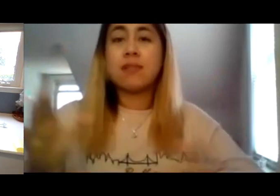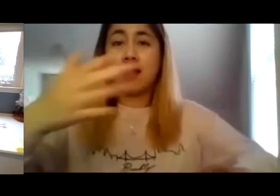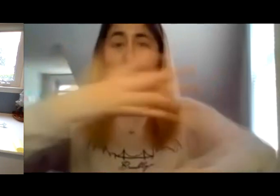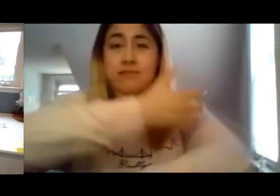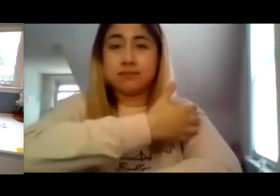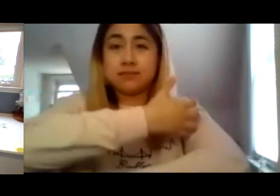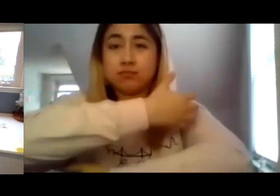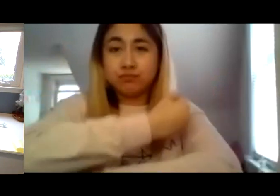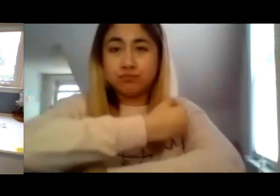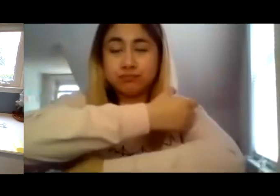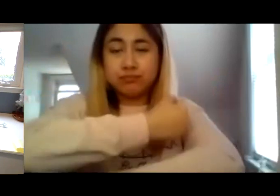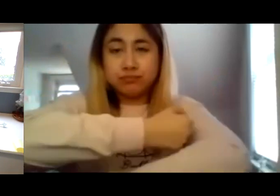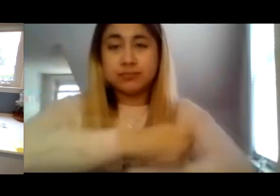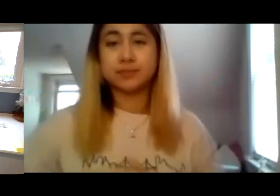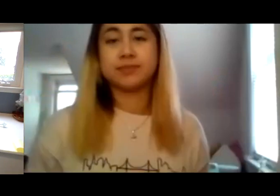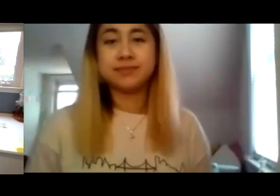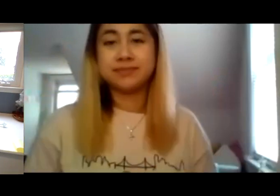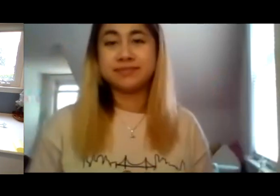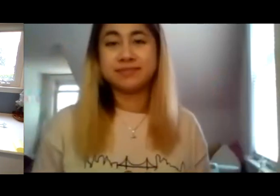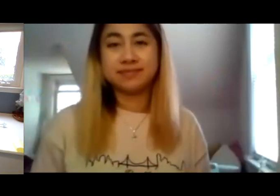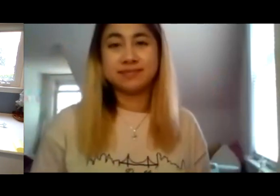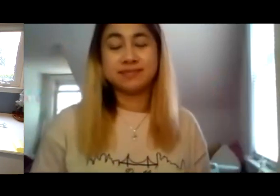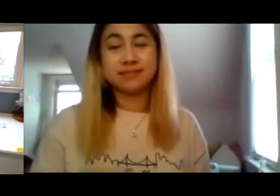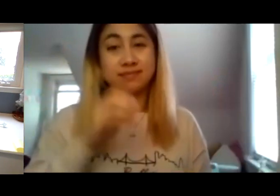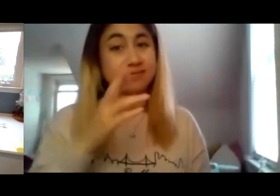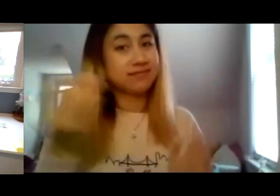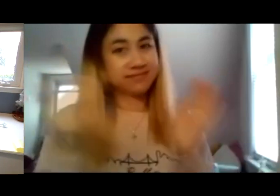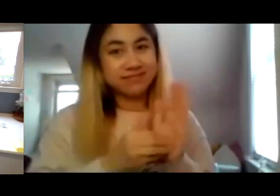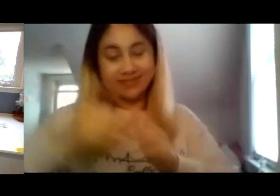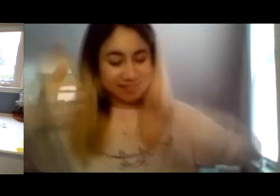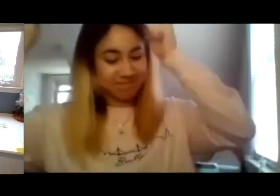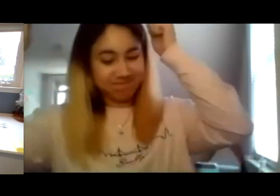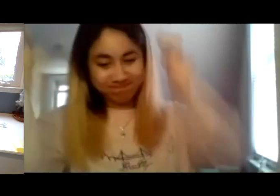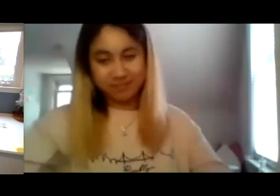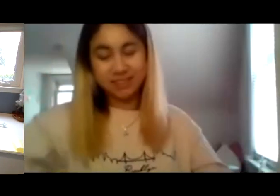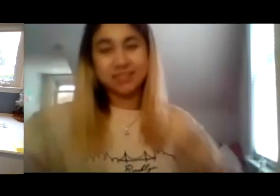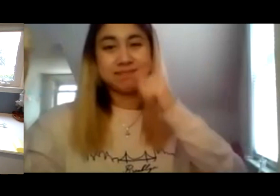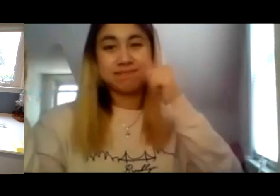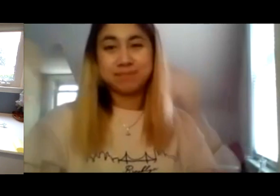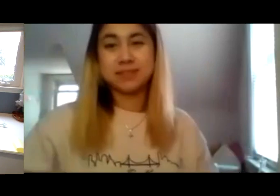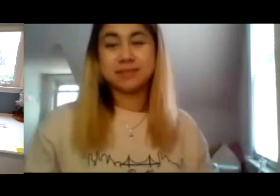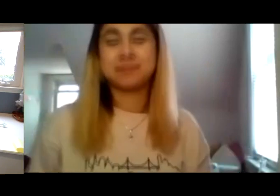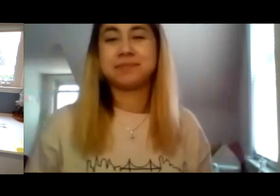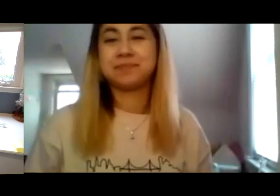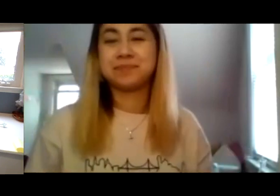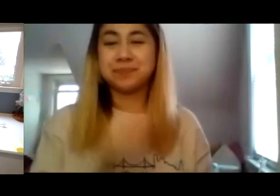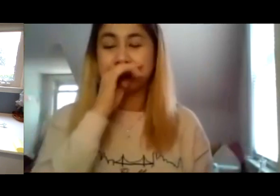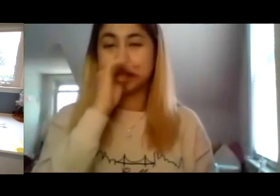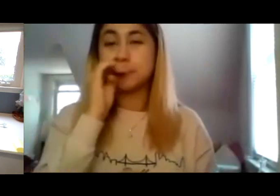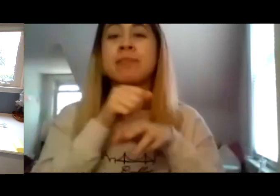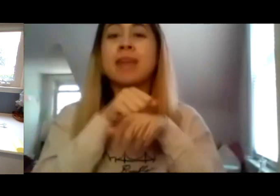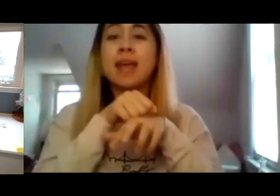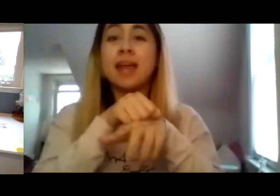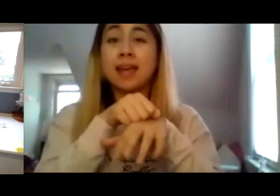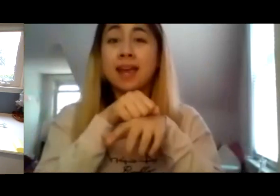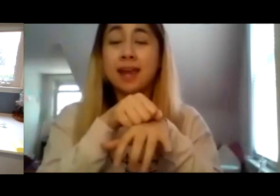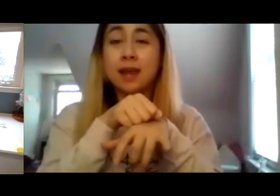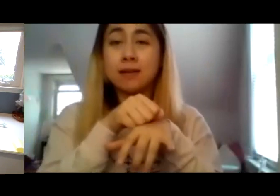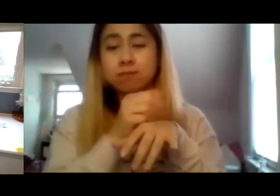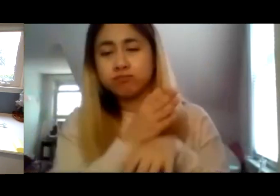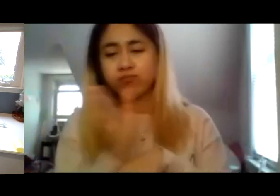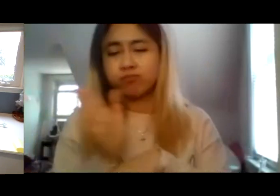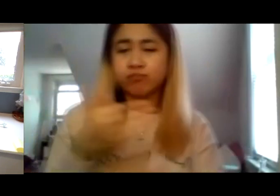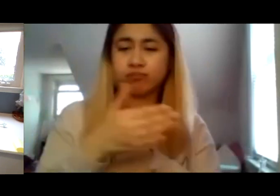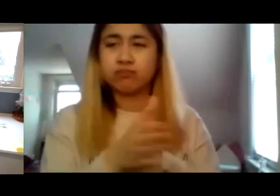like this, right? Or we can slam. All right, our ant obstacle course, just like an ant